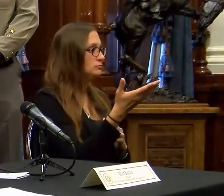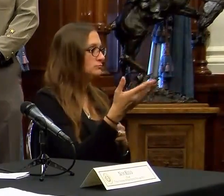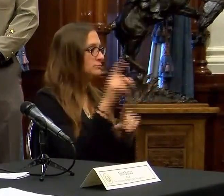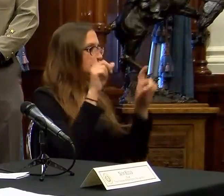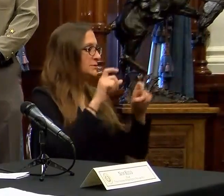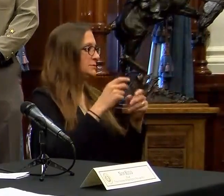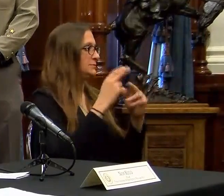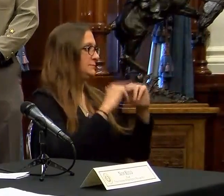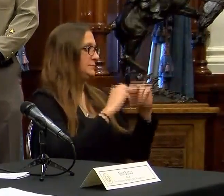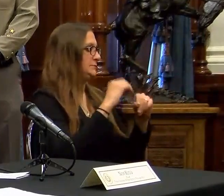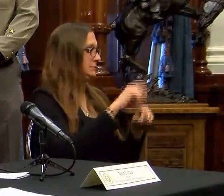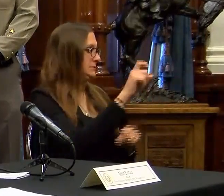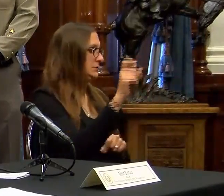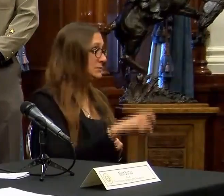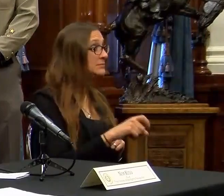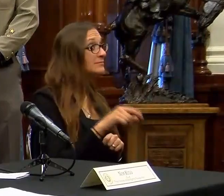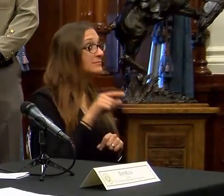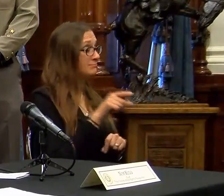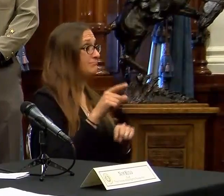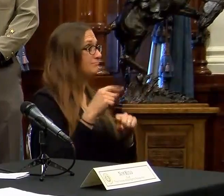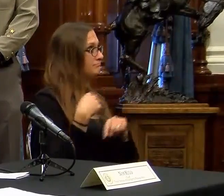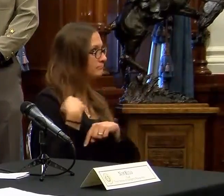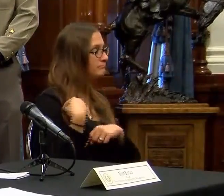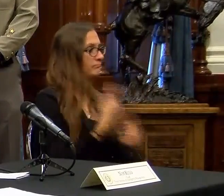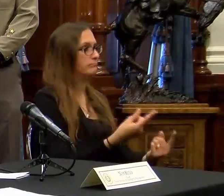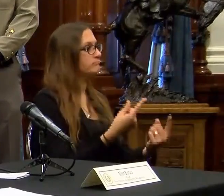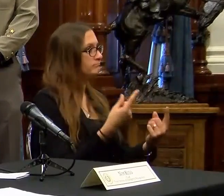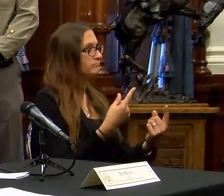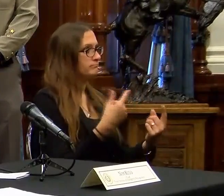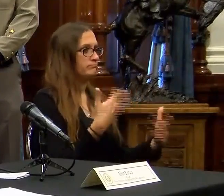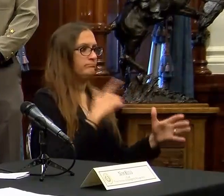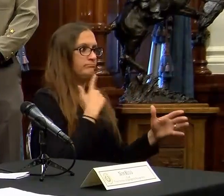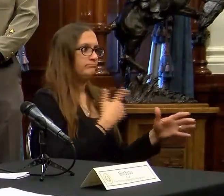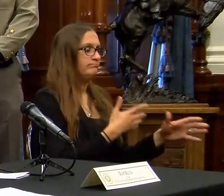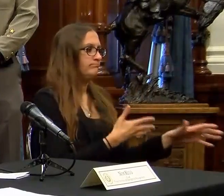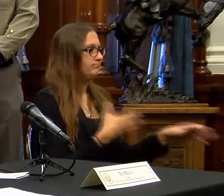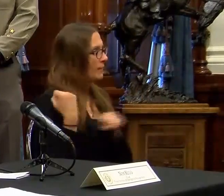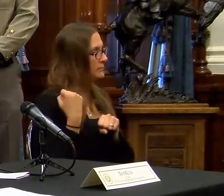Texas. This has been a swift